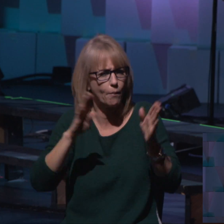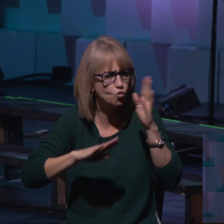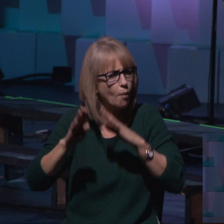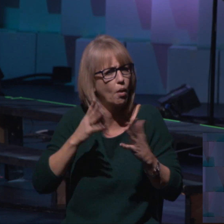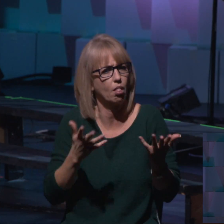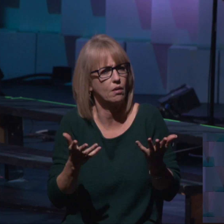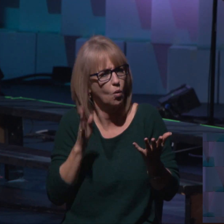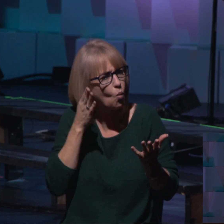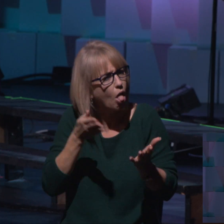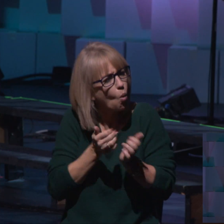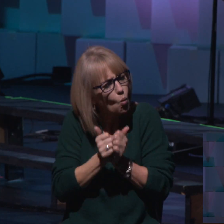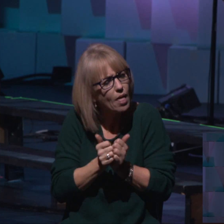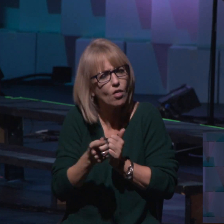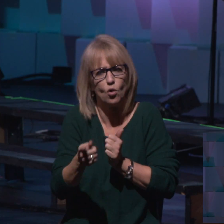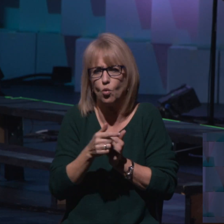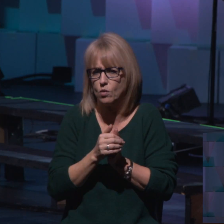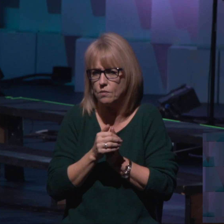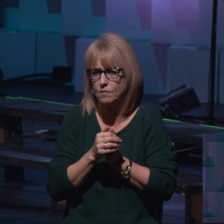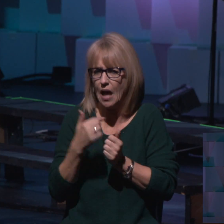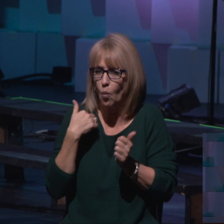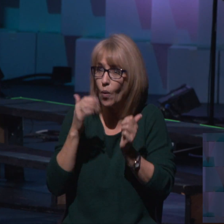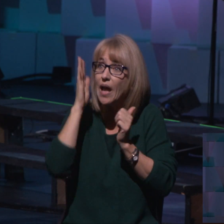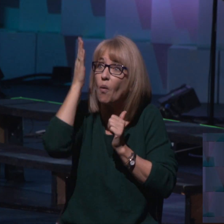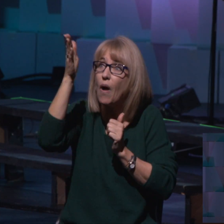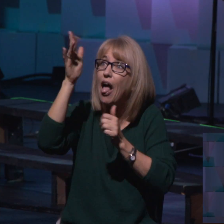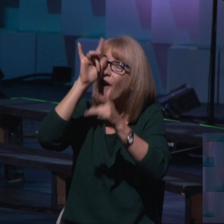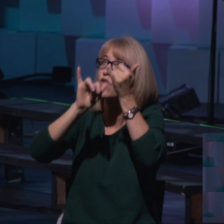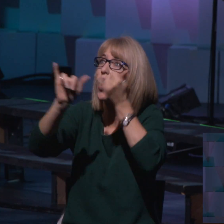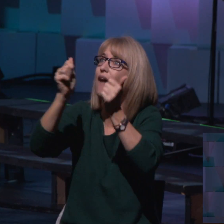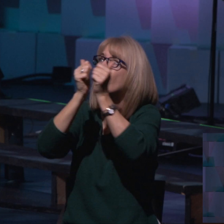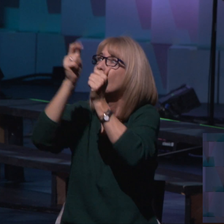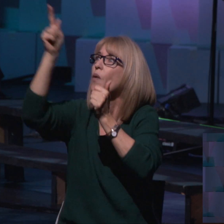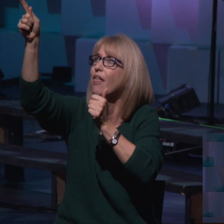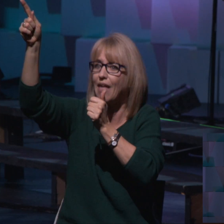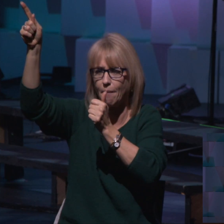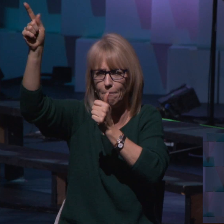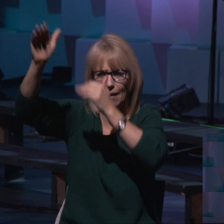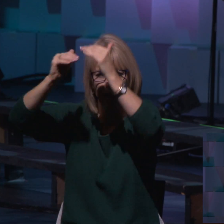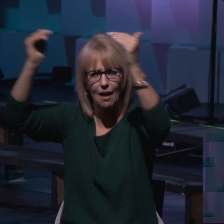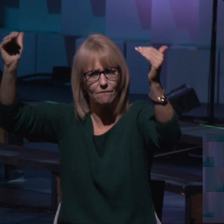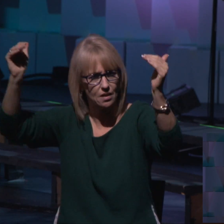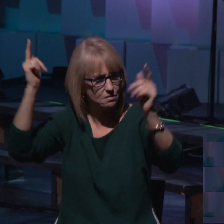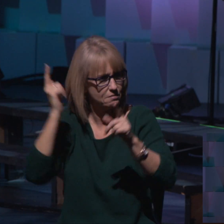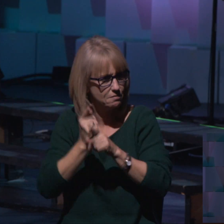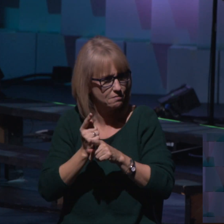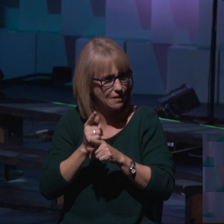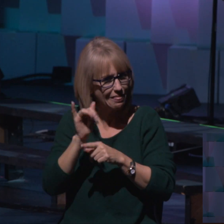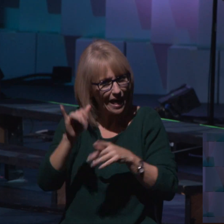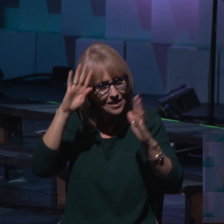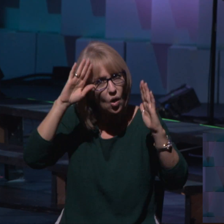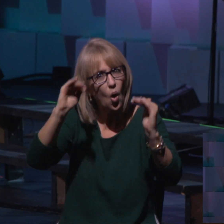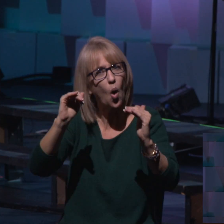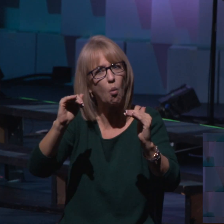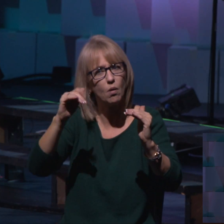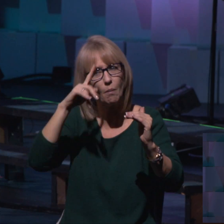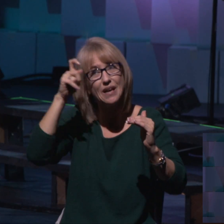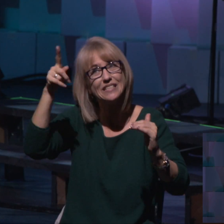forevermore we'll be with him. And there's hope in that because he is so good to each one